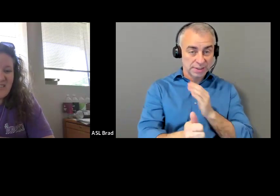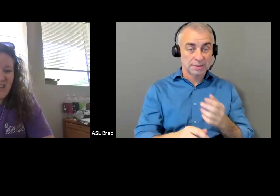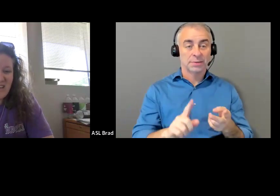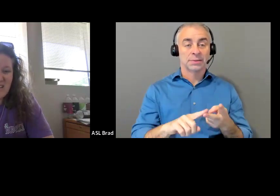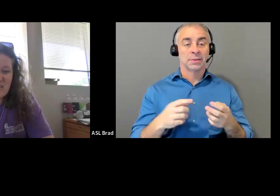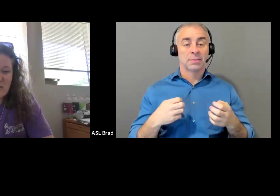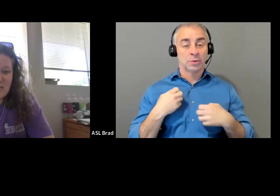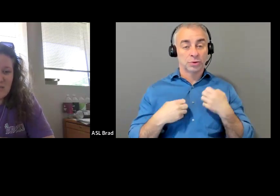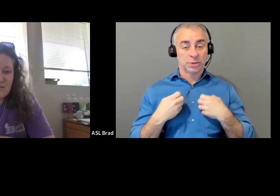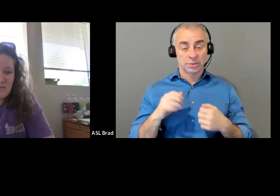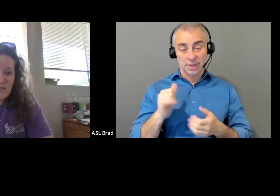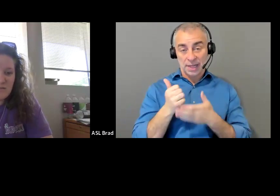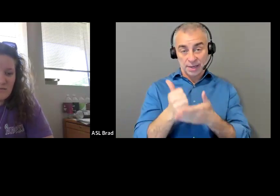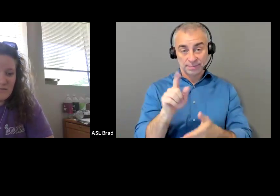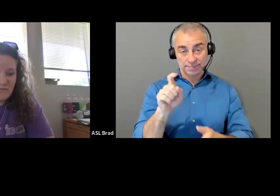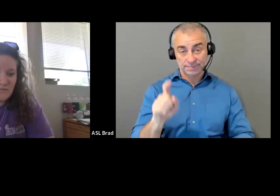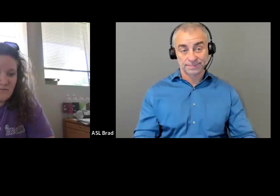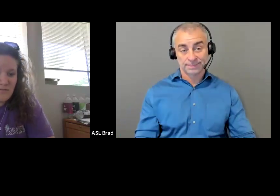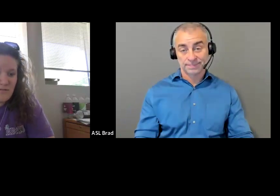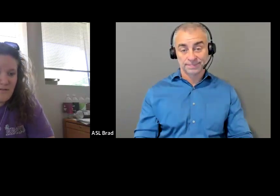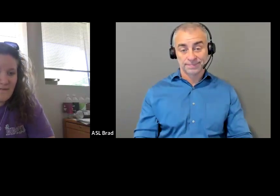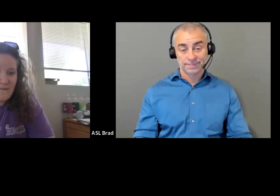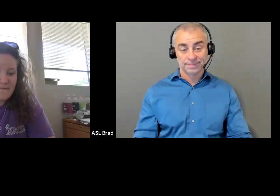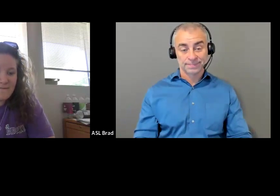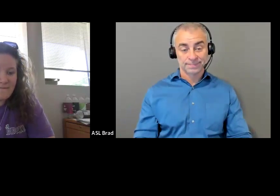Did that kind of answer your question, Crystal?